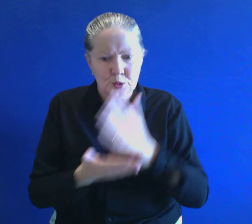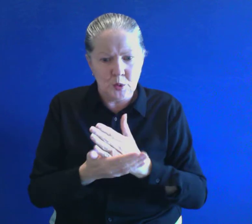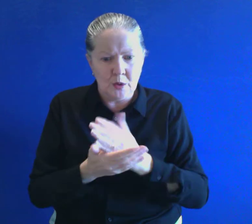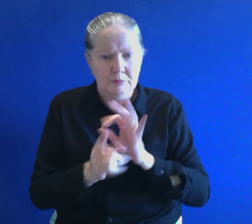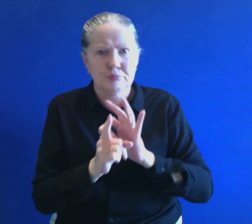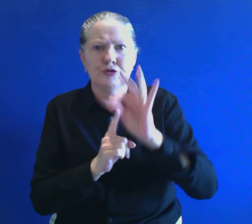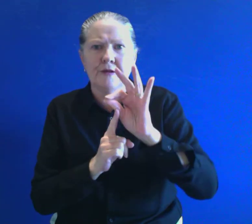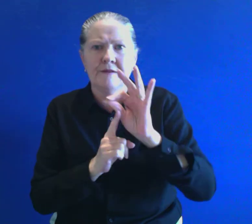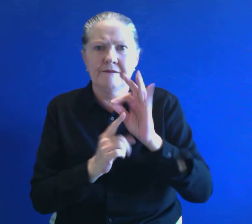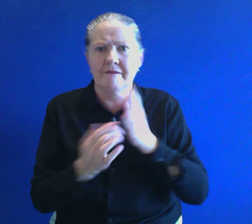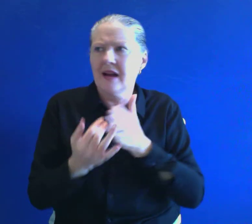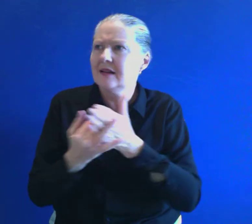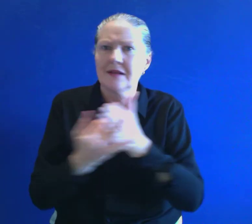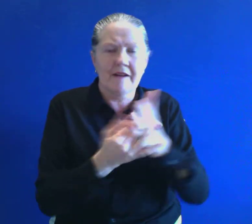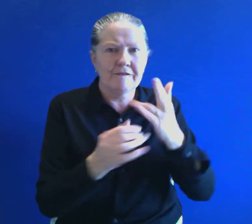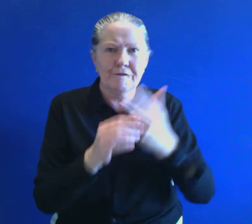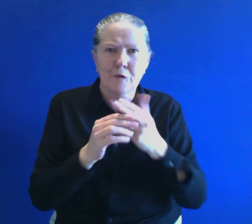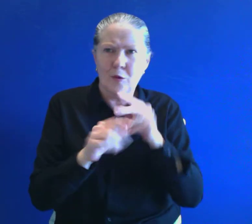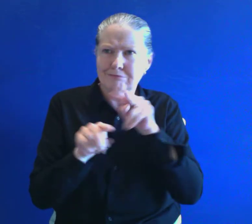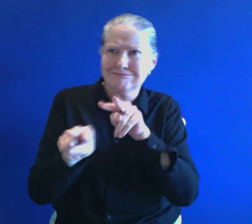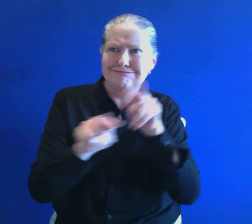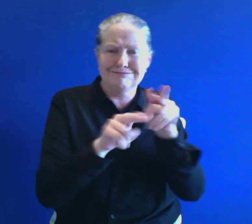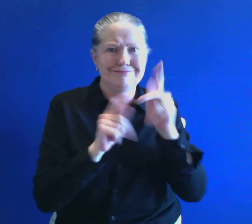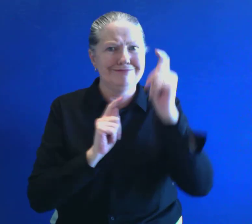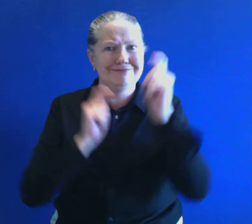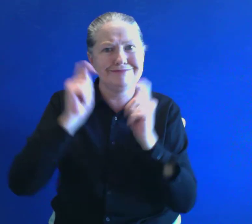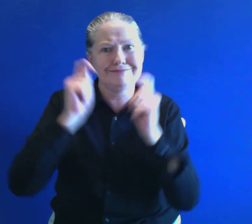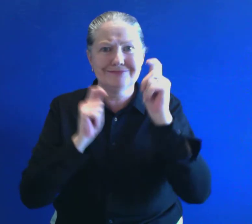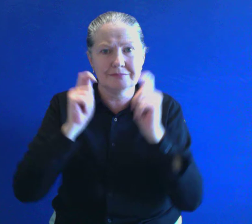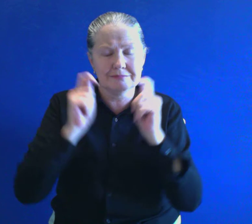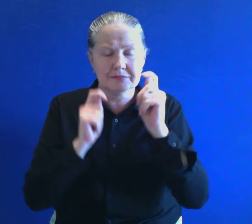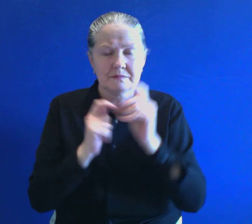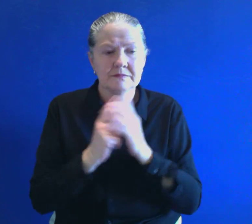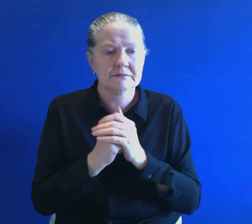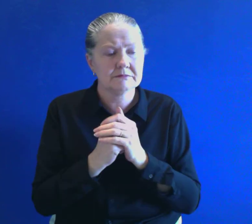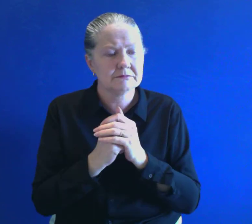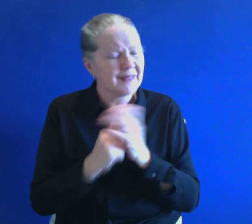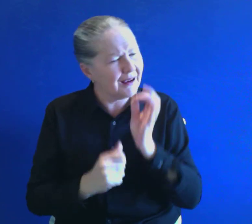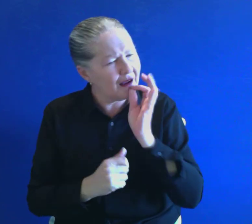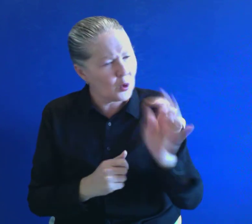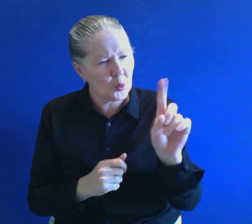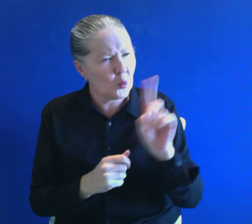people that can rely on facial expression in the treating. So what could the government do better at this point?